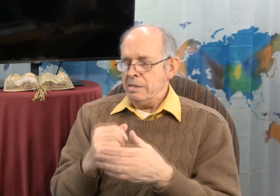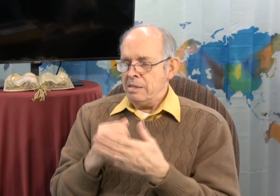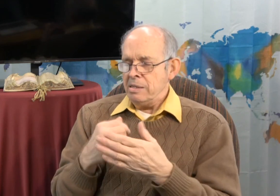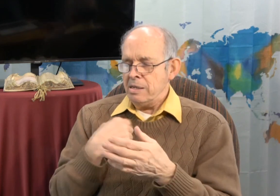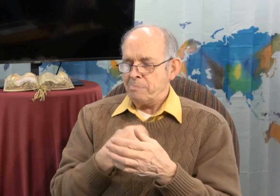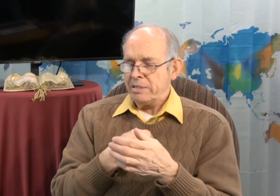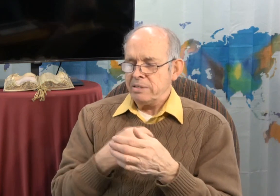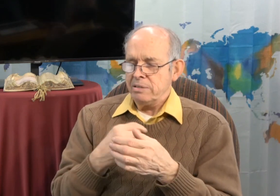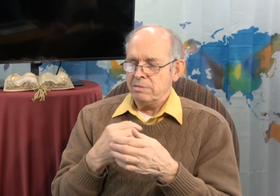Help us